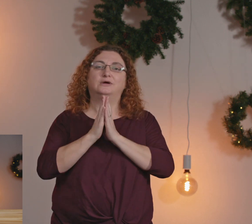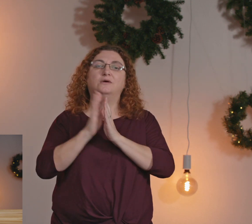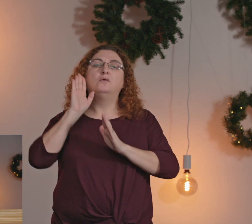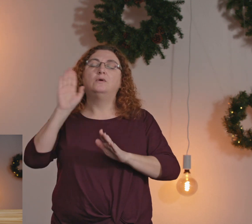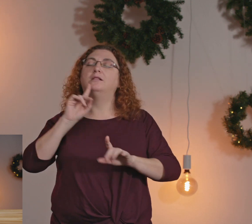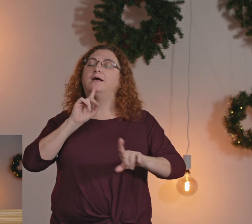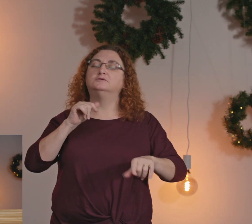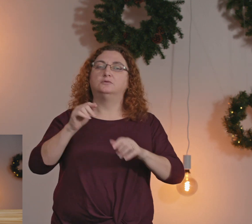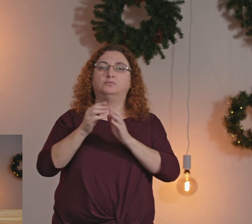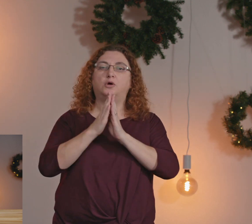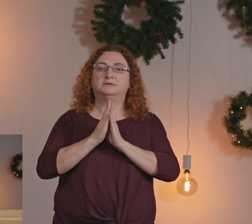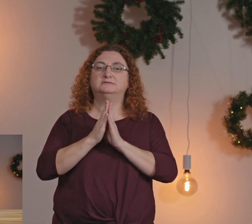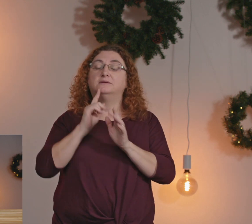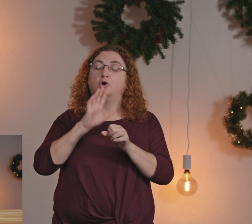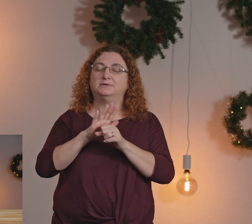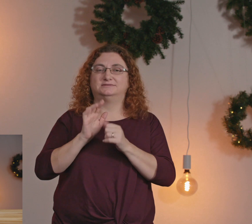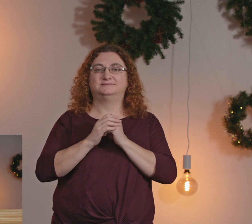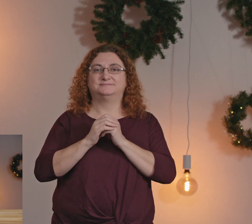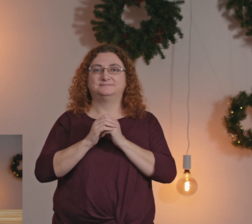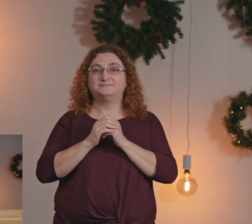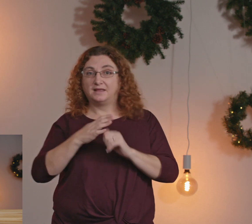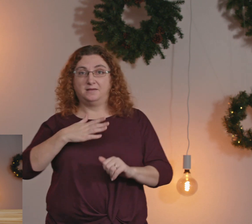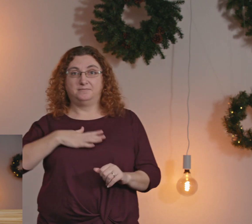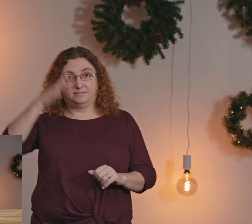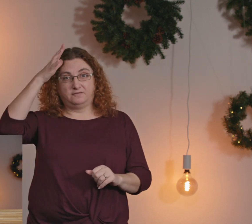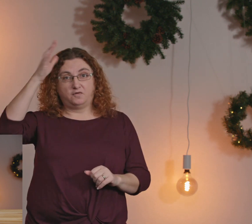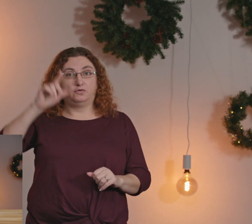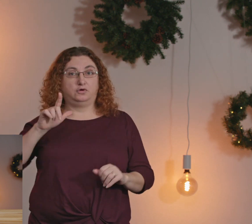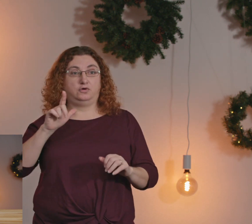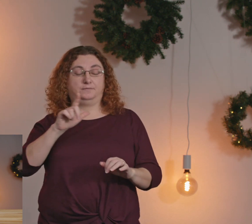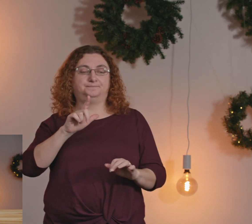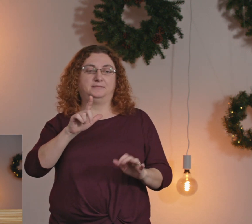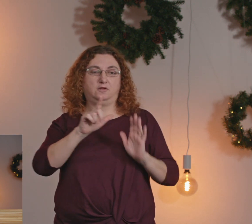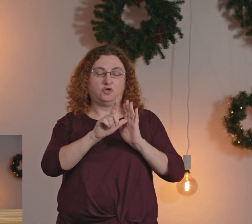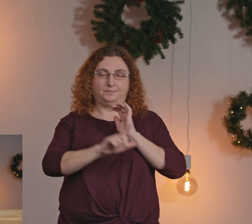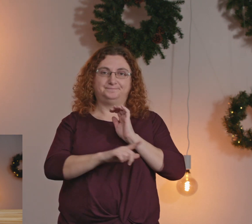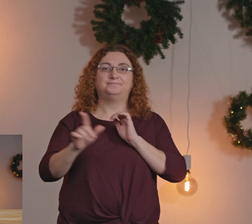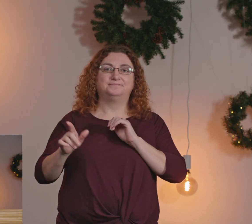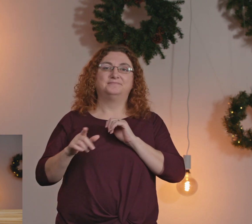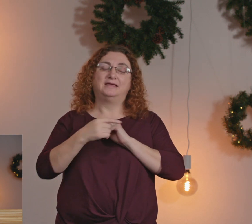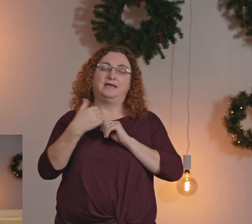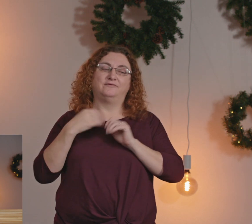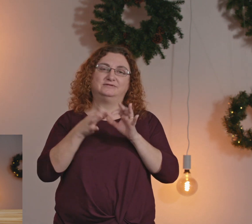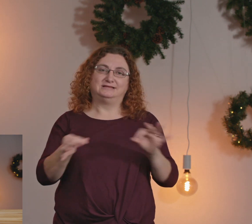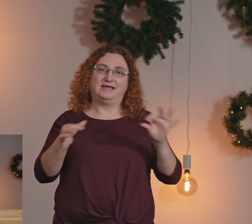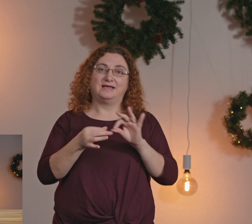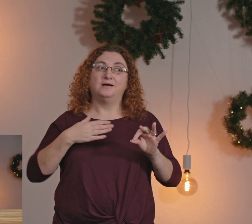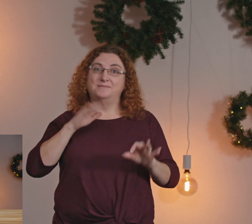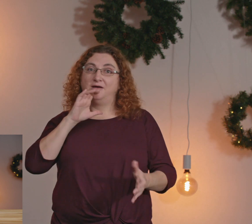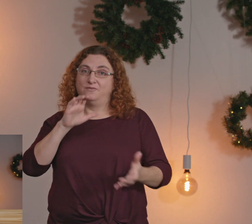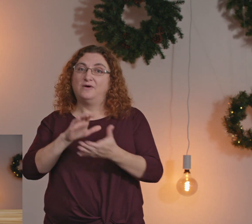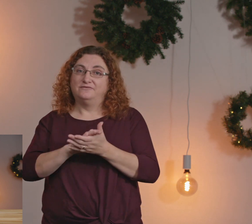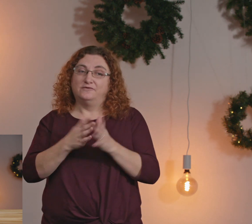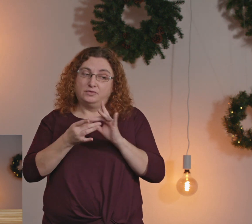My father-in-law, pastor for a number of years, he used to have this saying, delightful. My wife repeats it to me frequently when I get